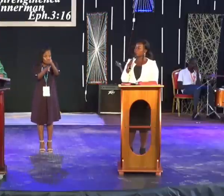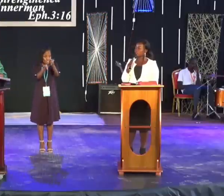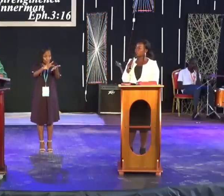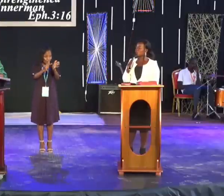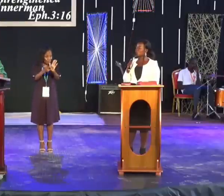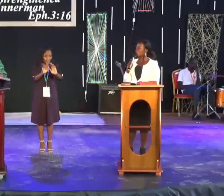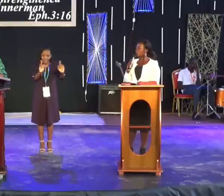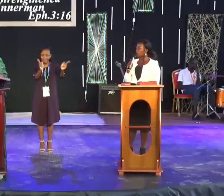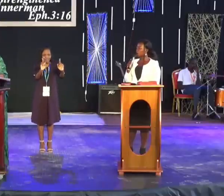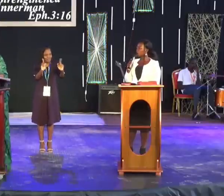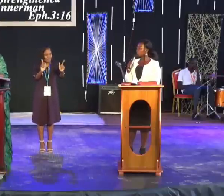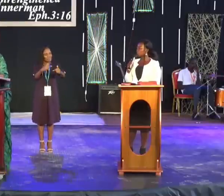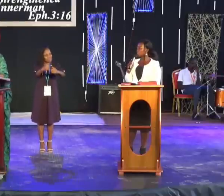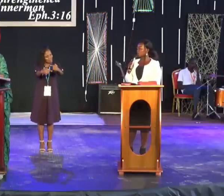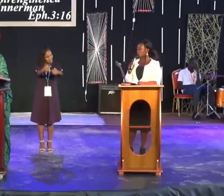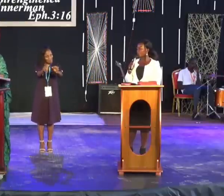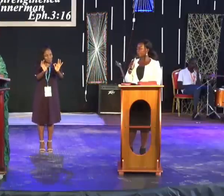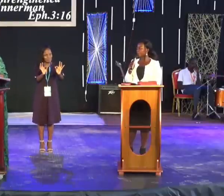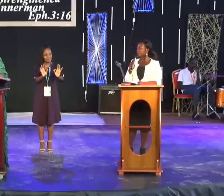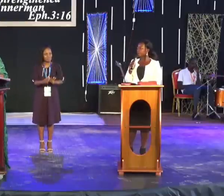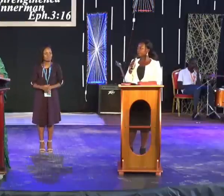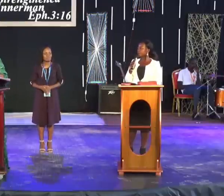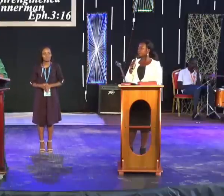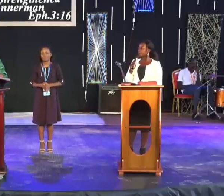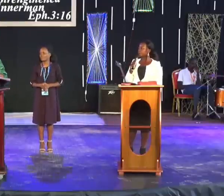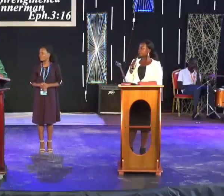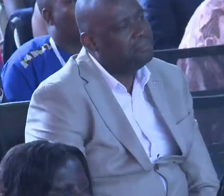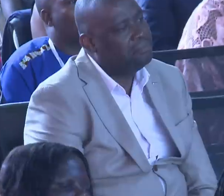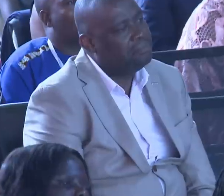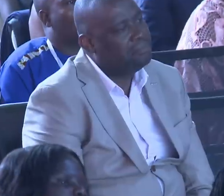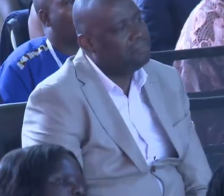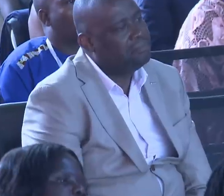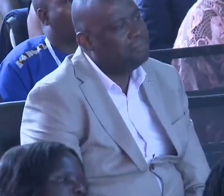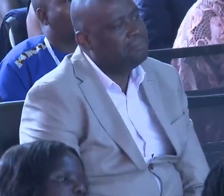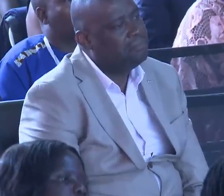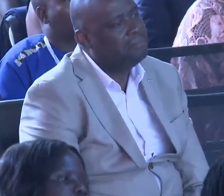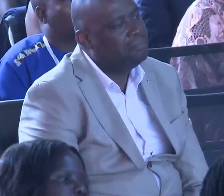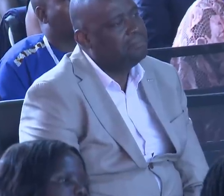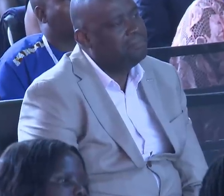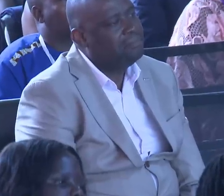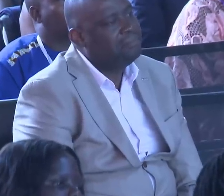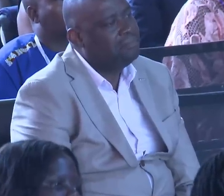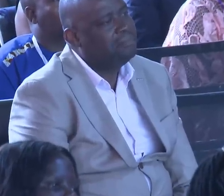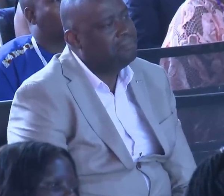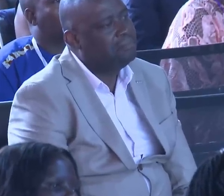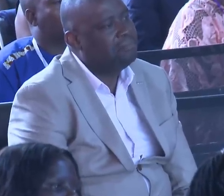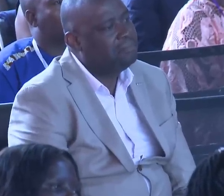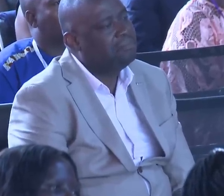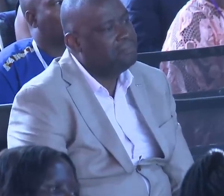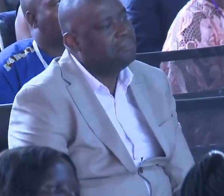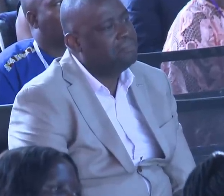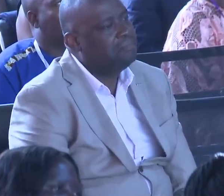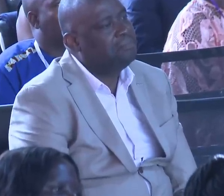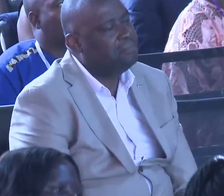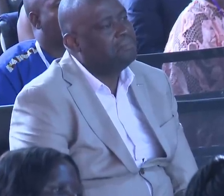you, Doctor, for not altering or changing this program. Ateno utachusa na timu e yaliwo. And also